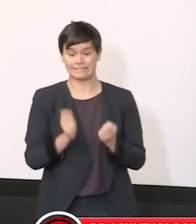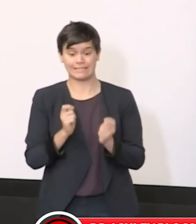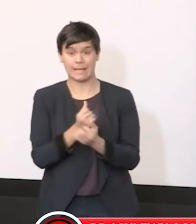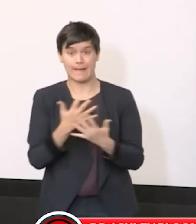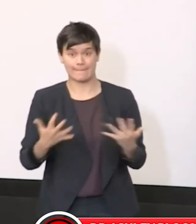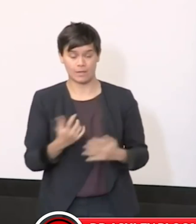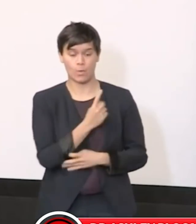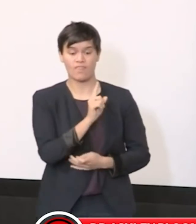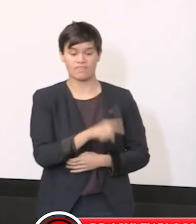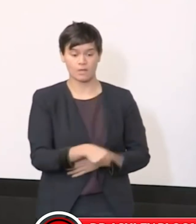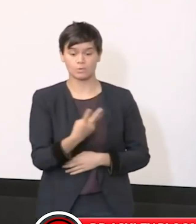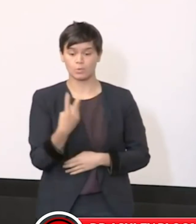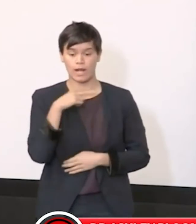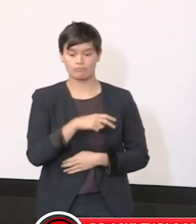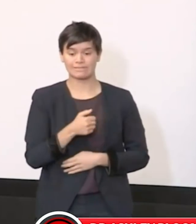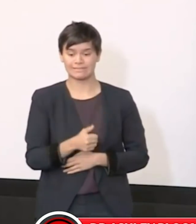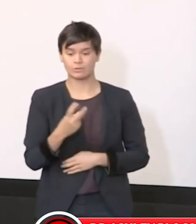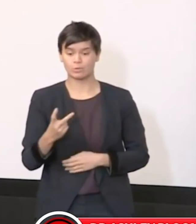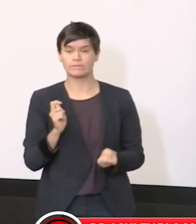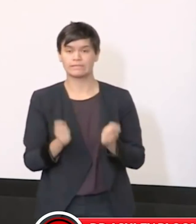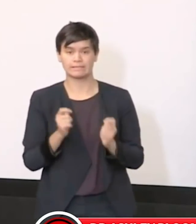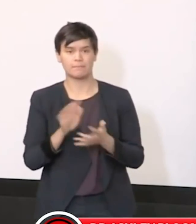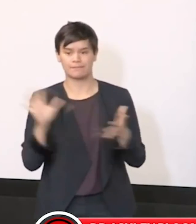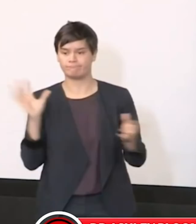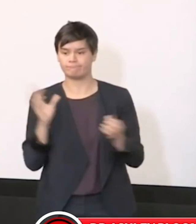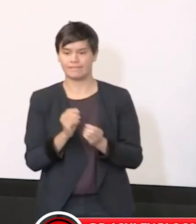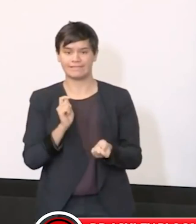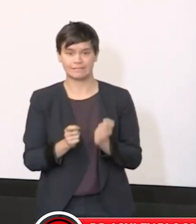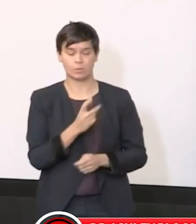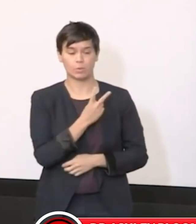completed 1,262 tests, our grand total now being